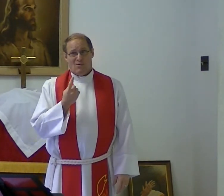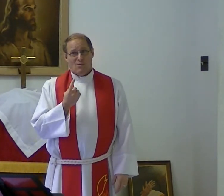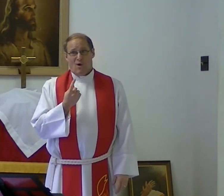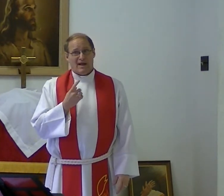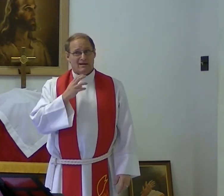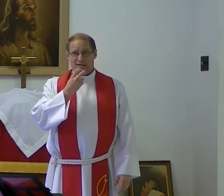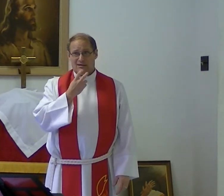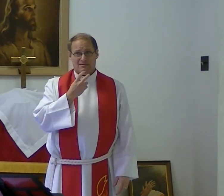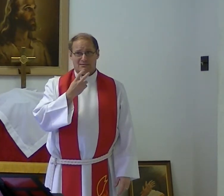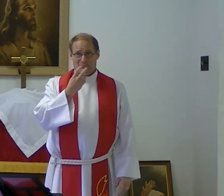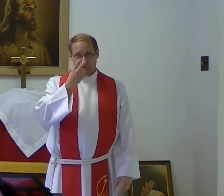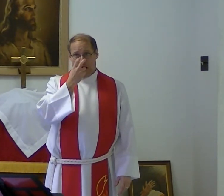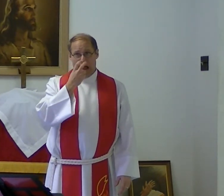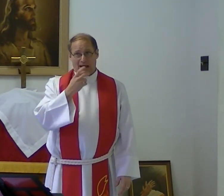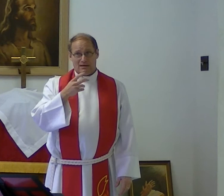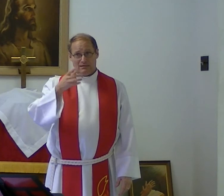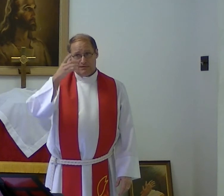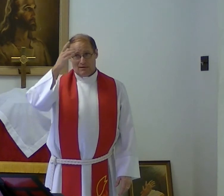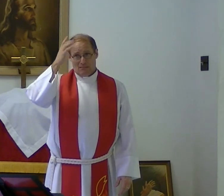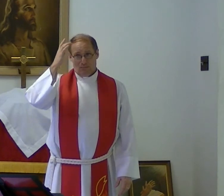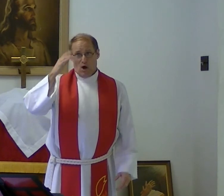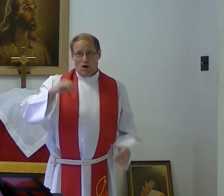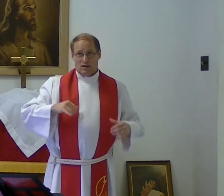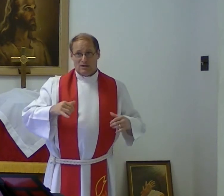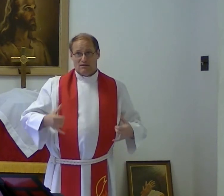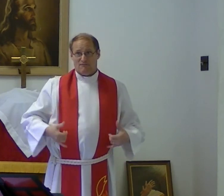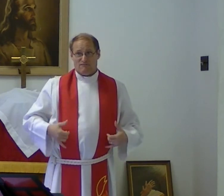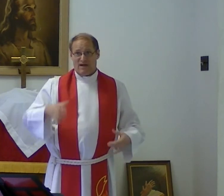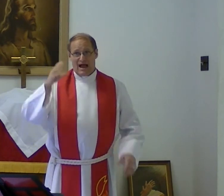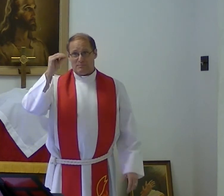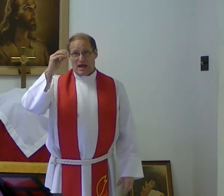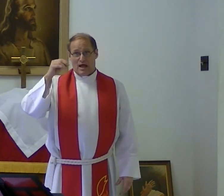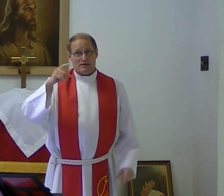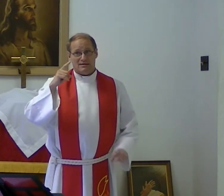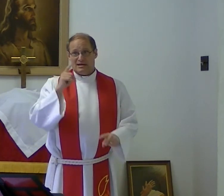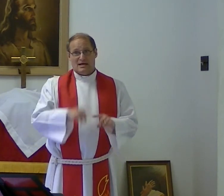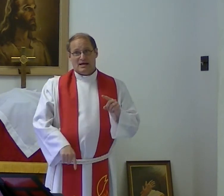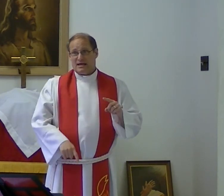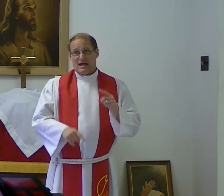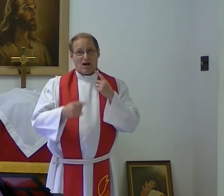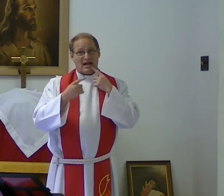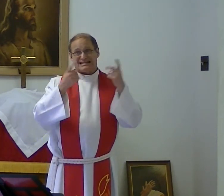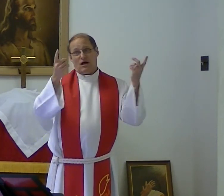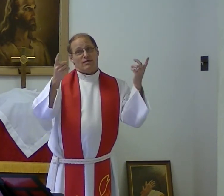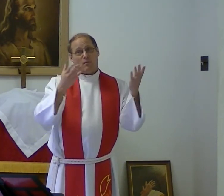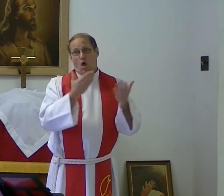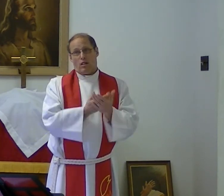One blind, bald, fat man cannot tell them all.